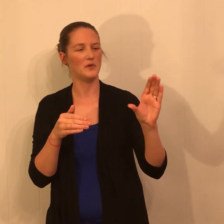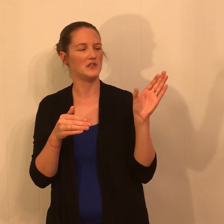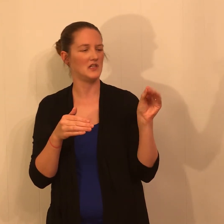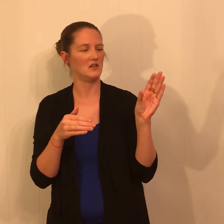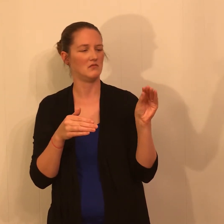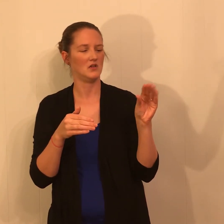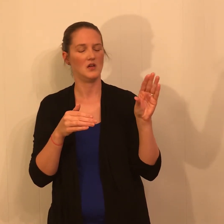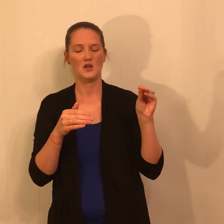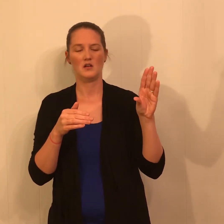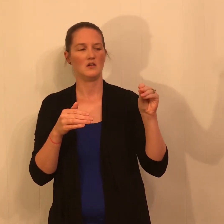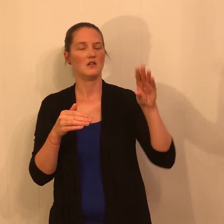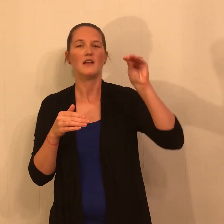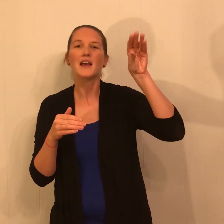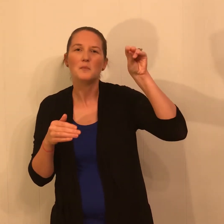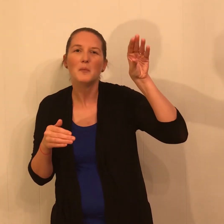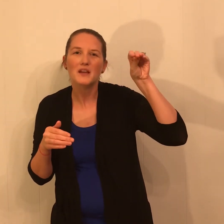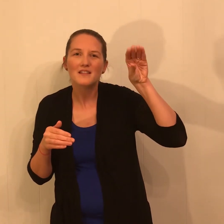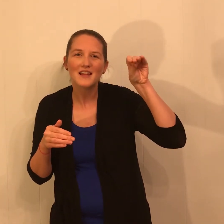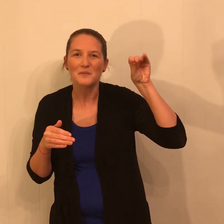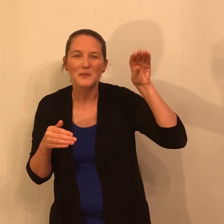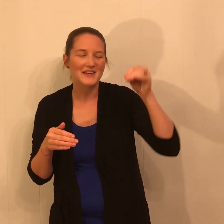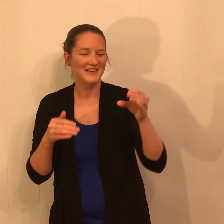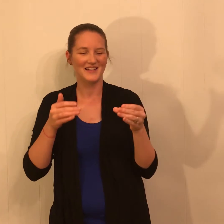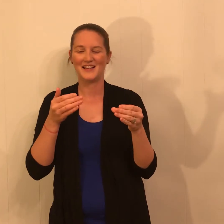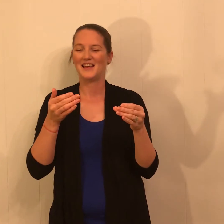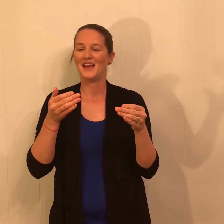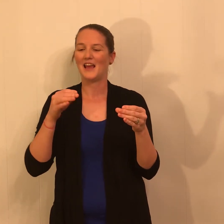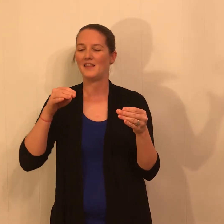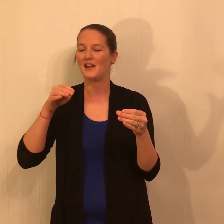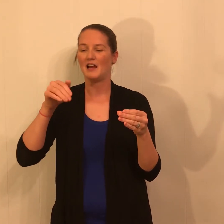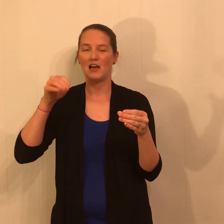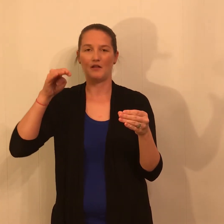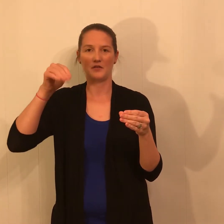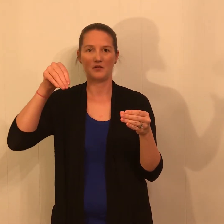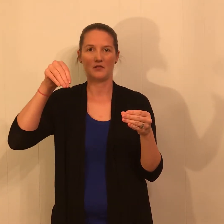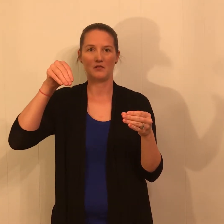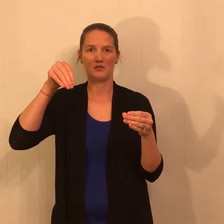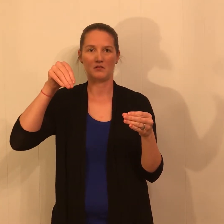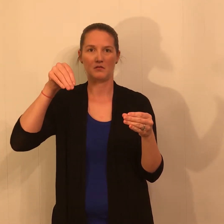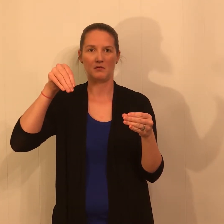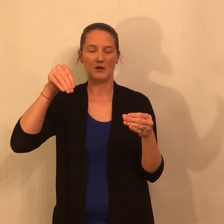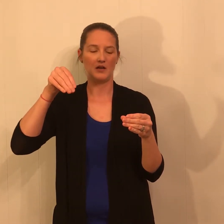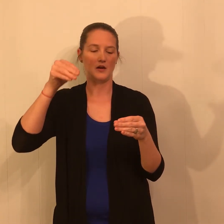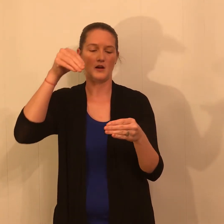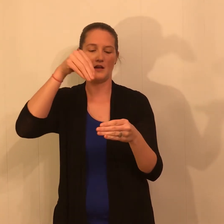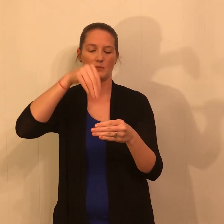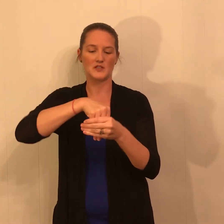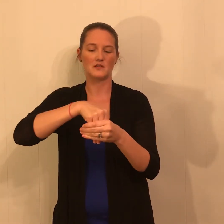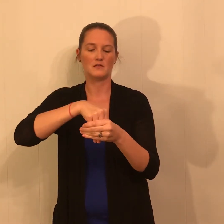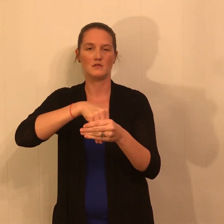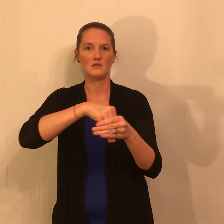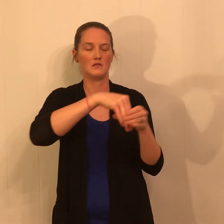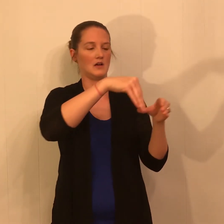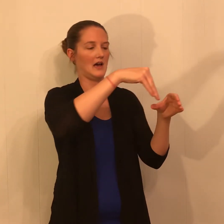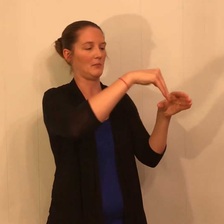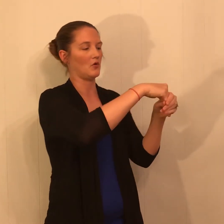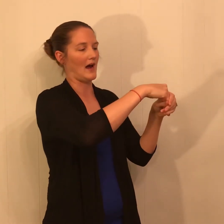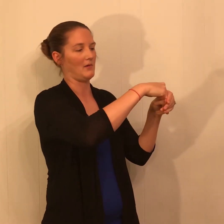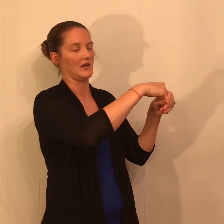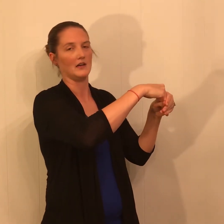C, like a Muppet, thick Muppet. And then I have bent here, and I'm grabbing it.